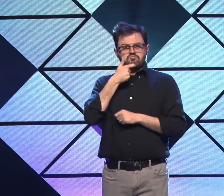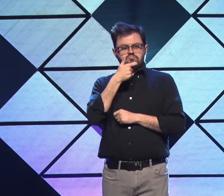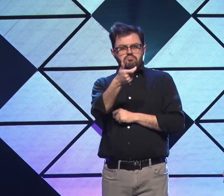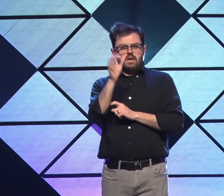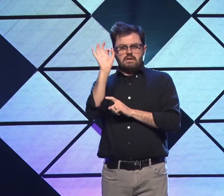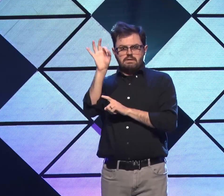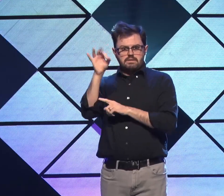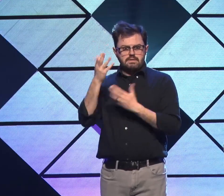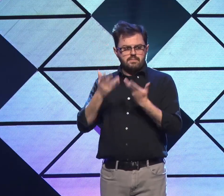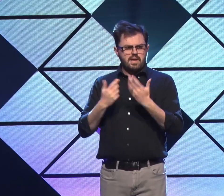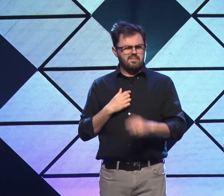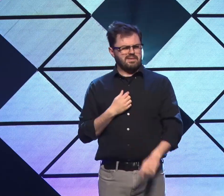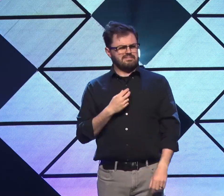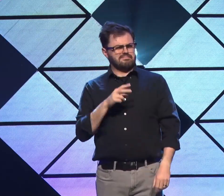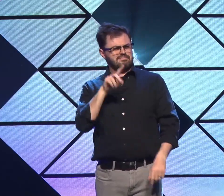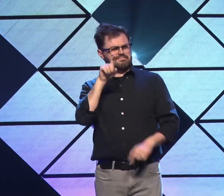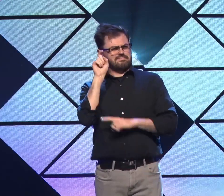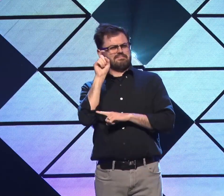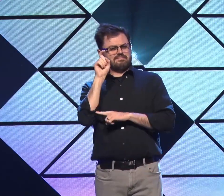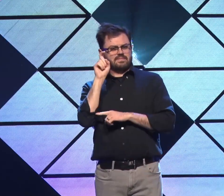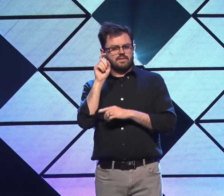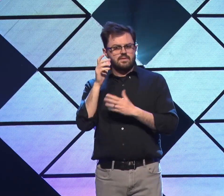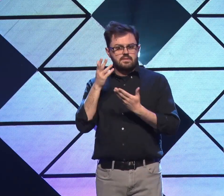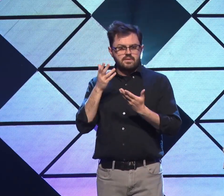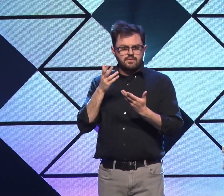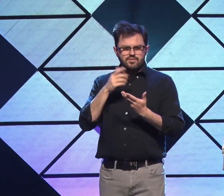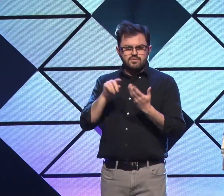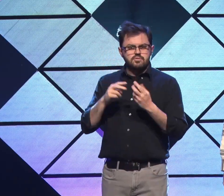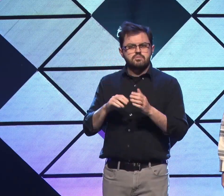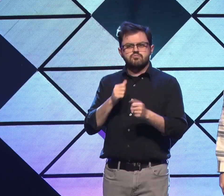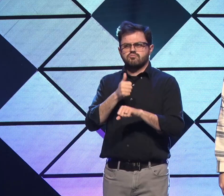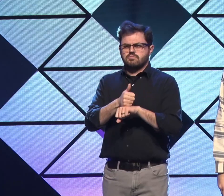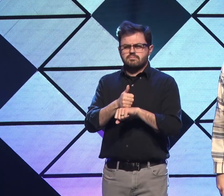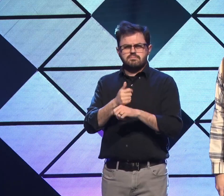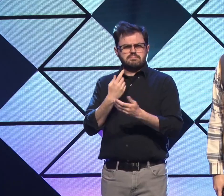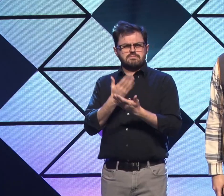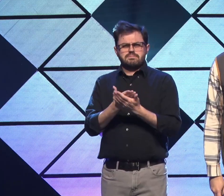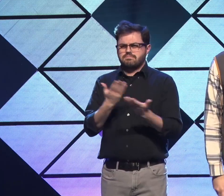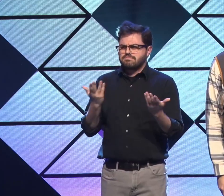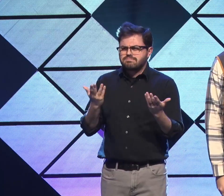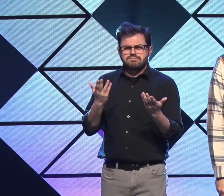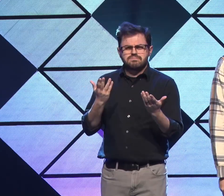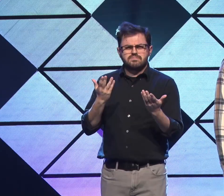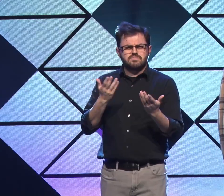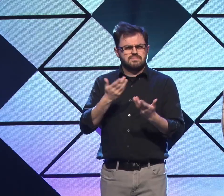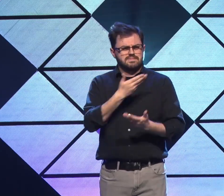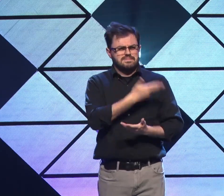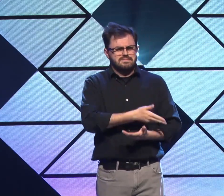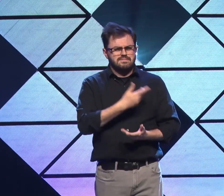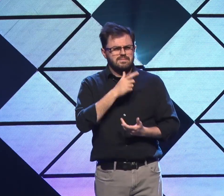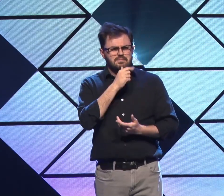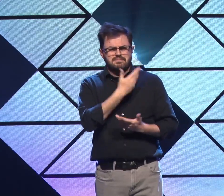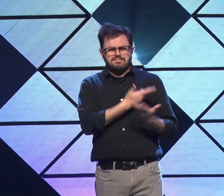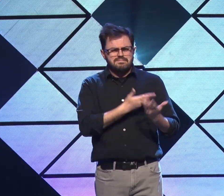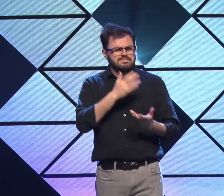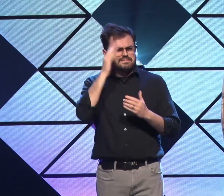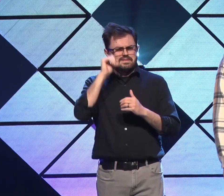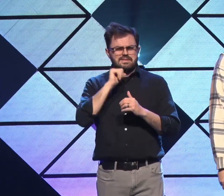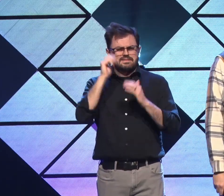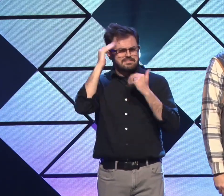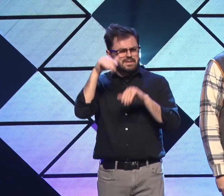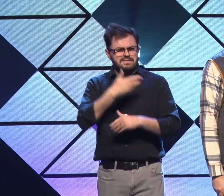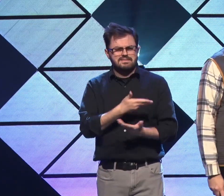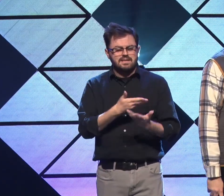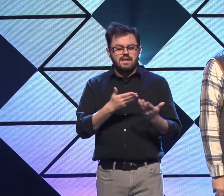because I might not be what you expect in a person that you call pastor, but that's okay. All right. Got a question for you as we kick